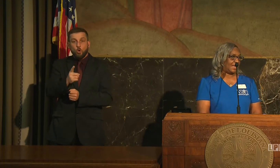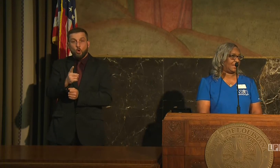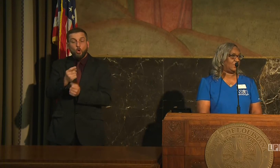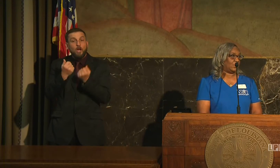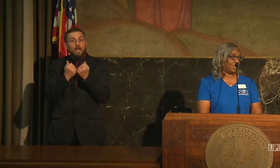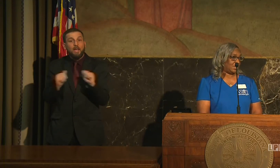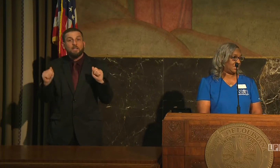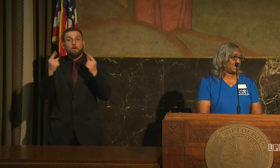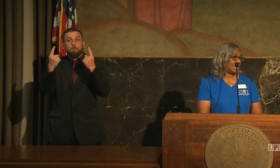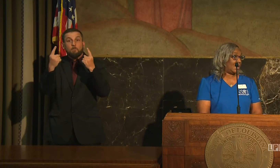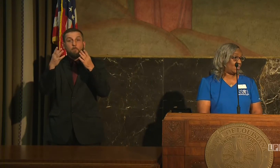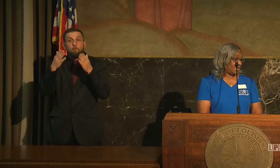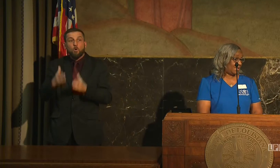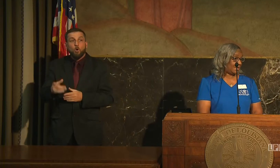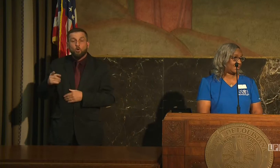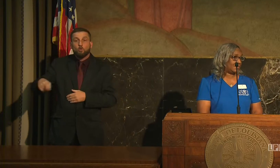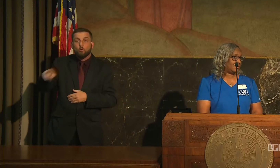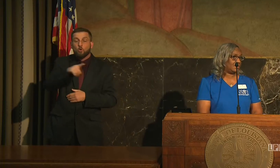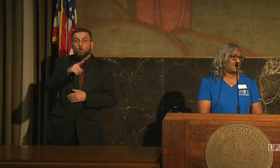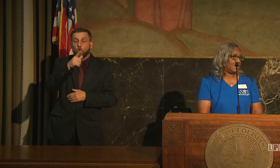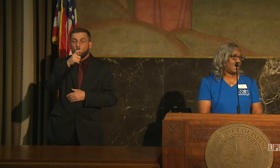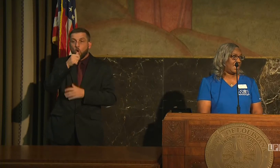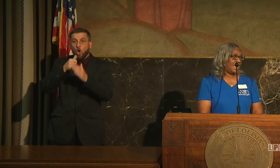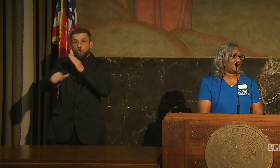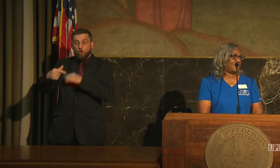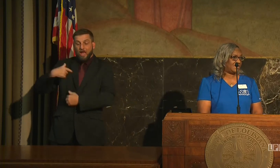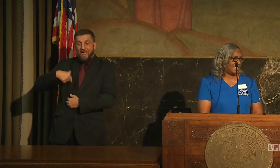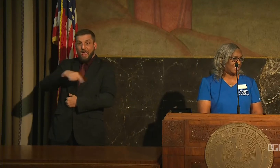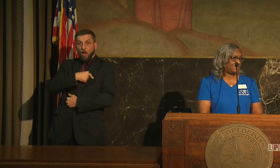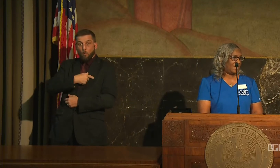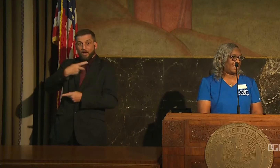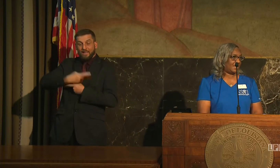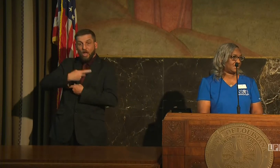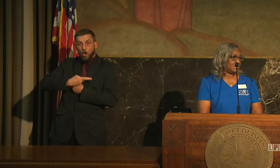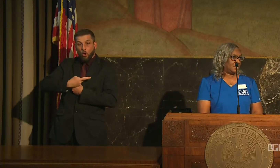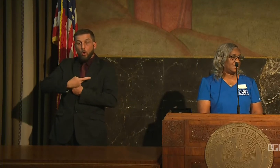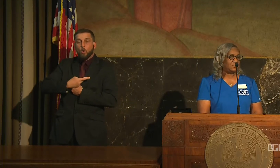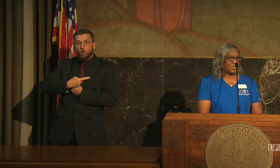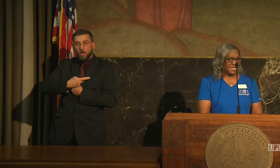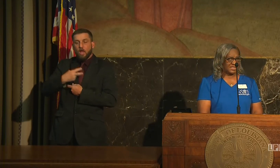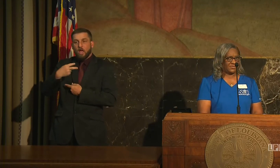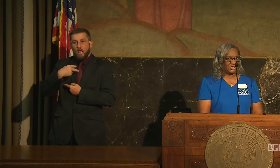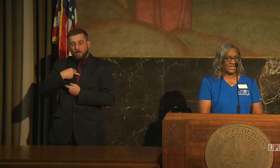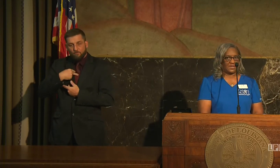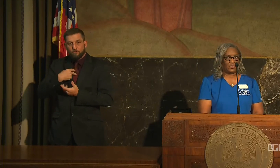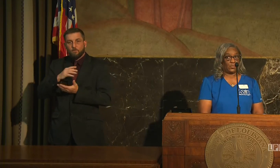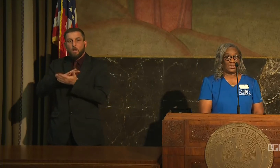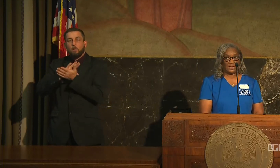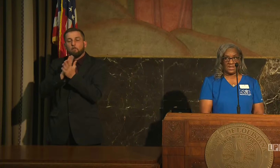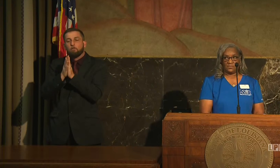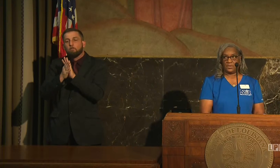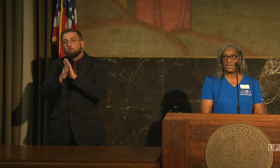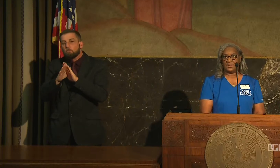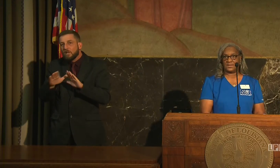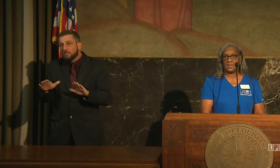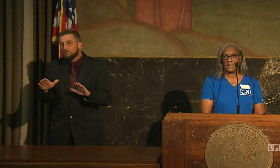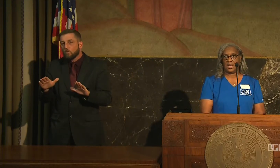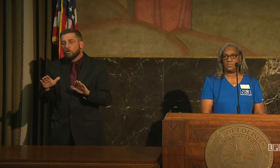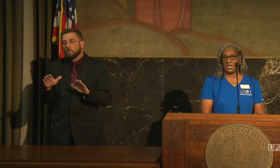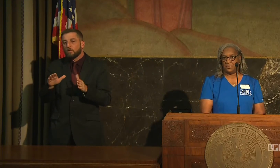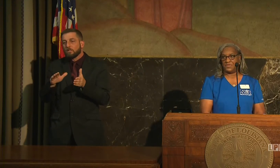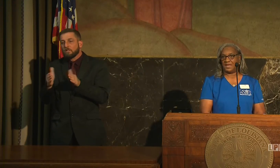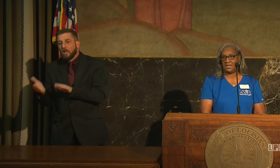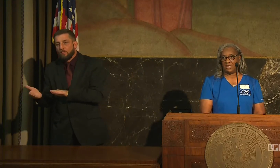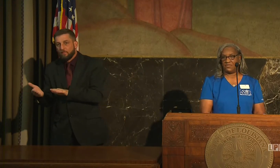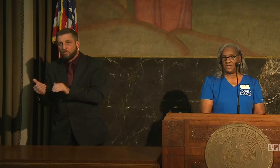that died working under our care have a dignified, peaceful death with loved ones